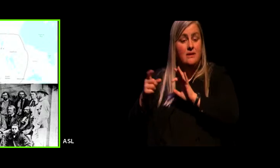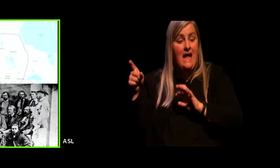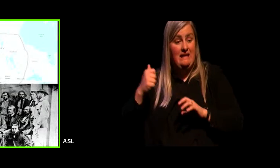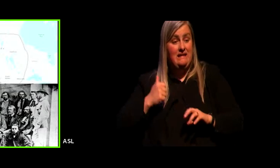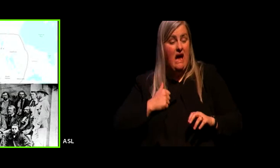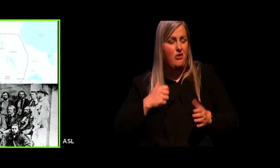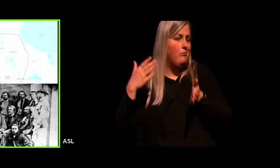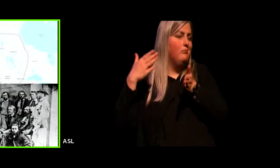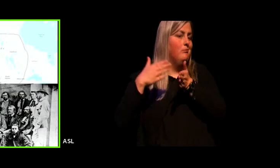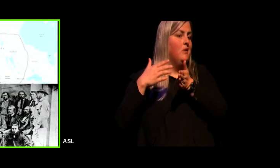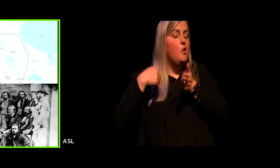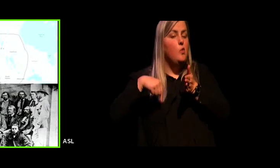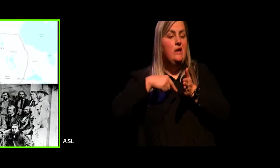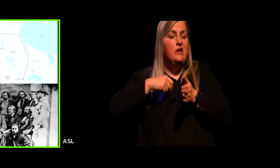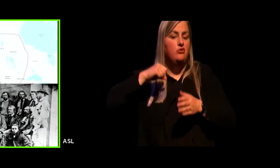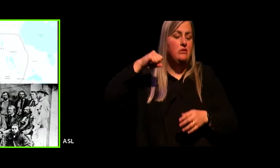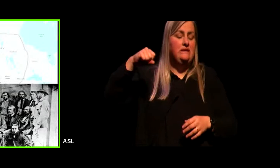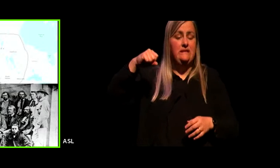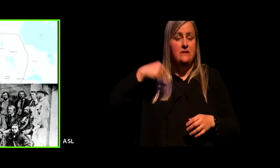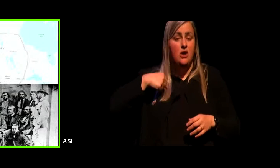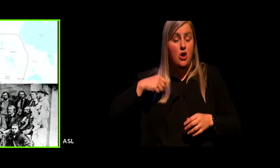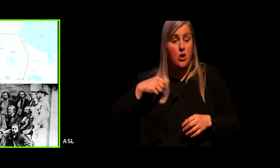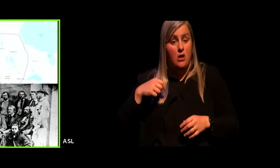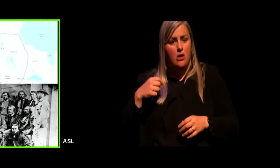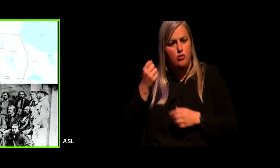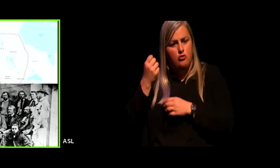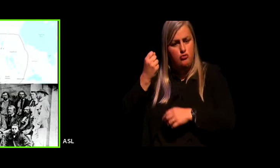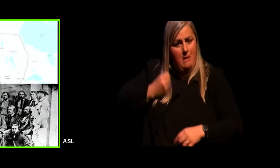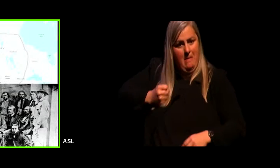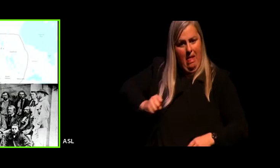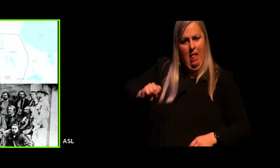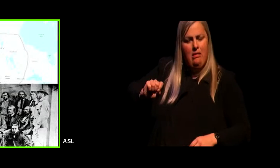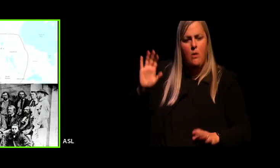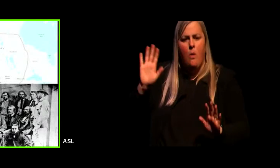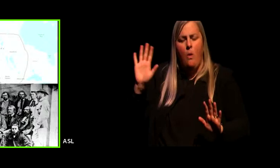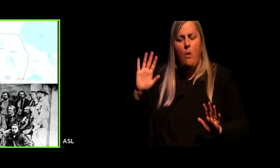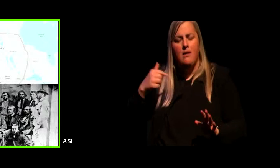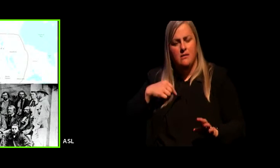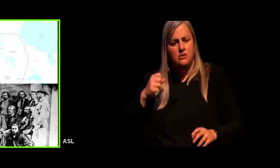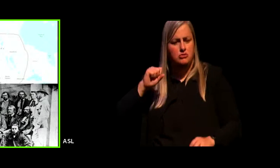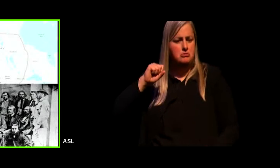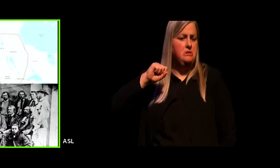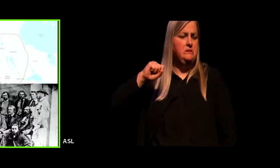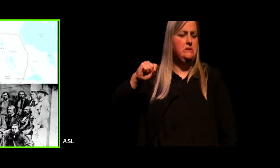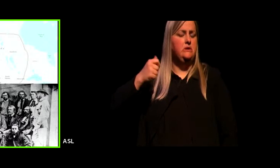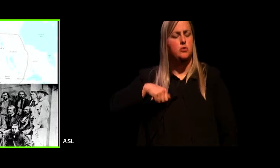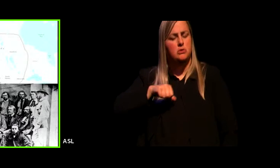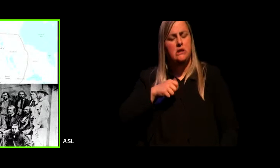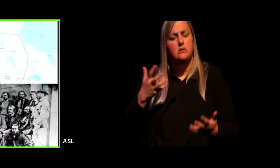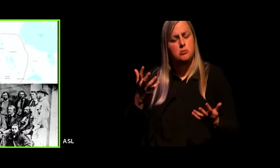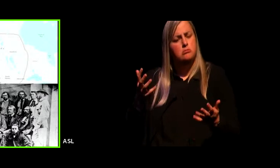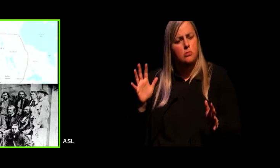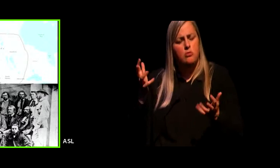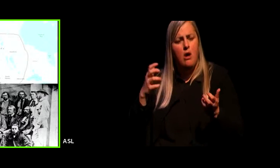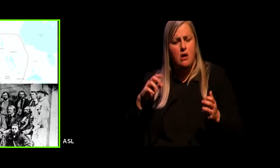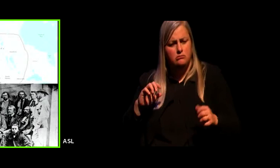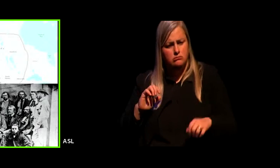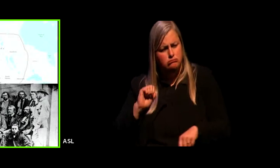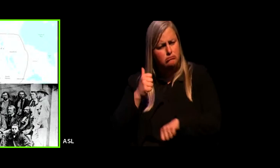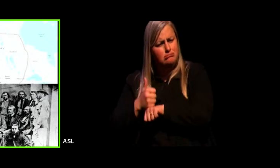wasn't rebellions. We didn't rebel. We resisted, right? We were trying to assert our sovereignty. And then it led to a huge amount